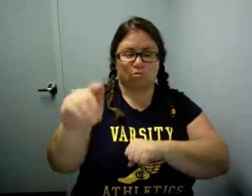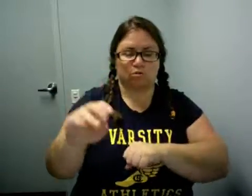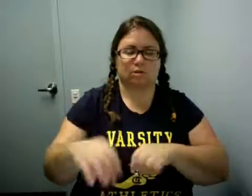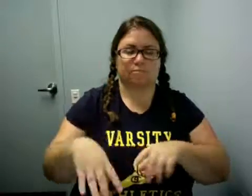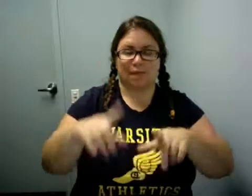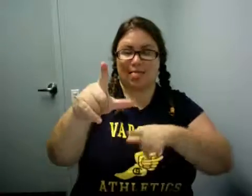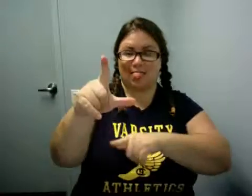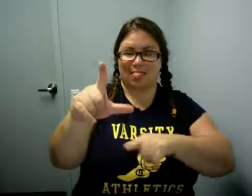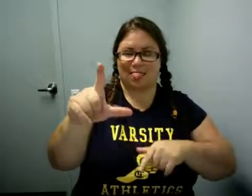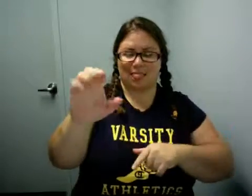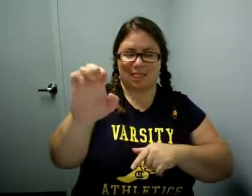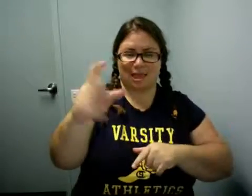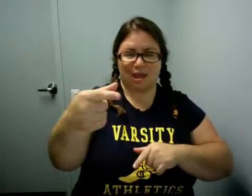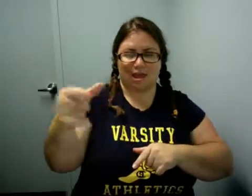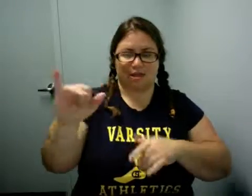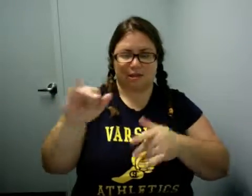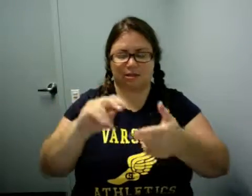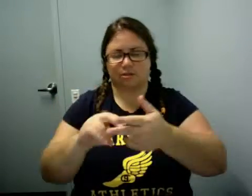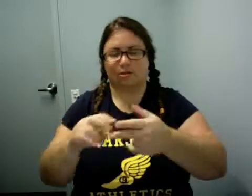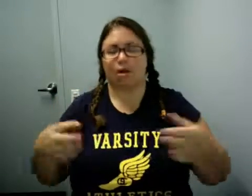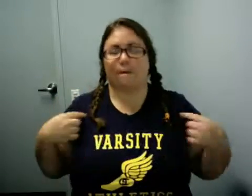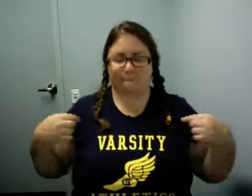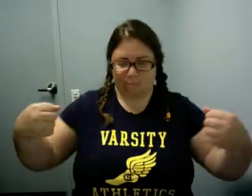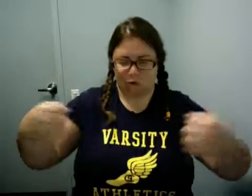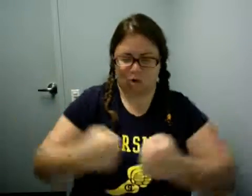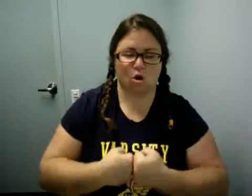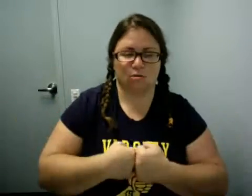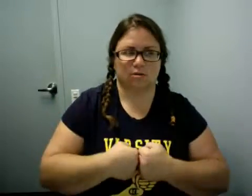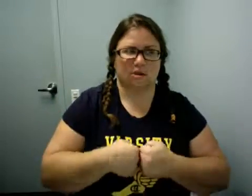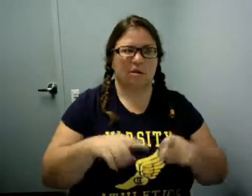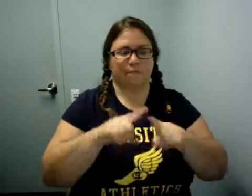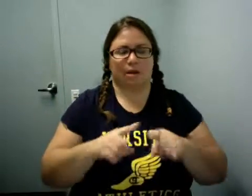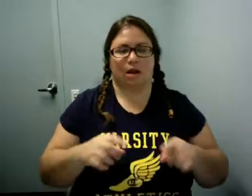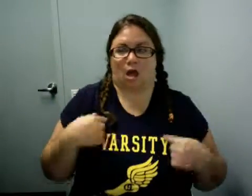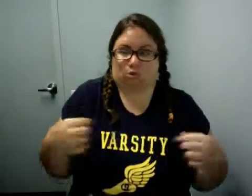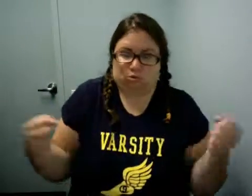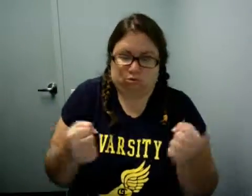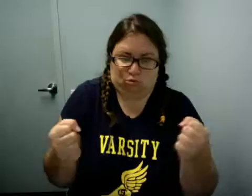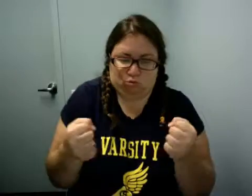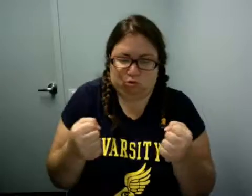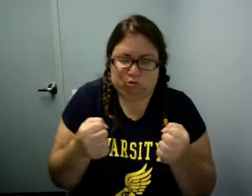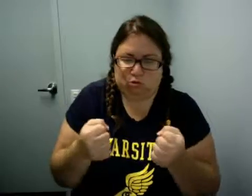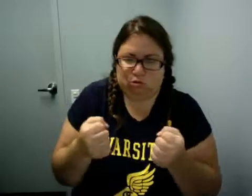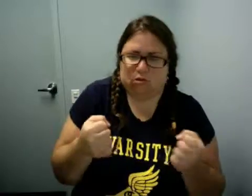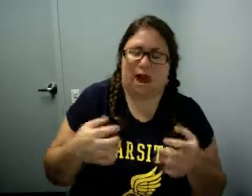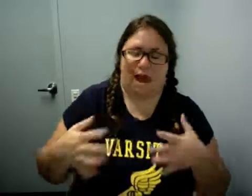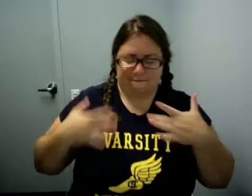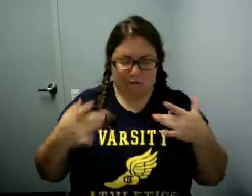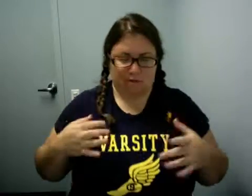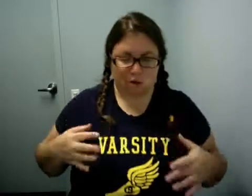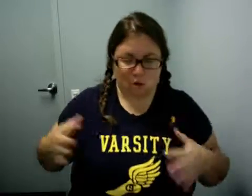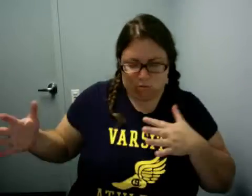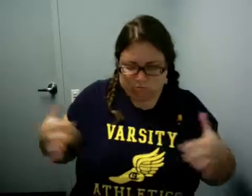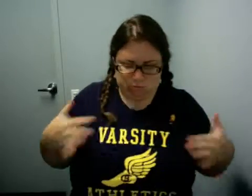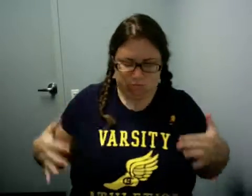But that's not the case in Canada. So my mom made me buy a winter jacket, so I wore that. But I was in leggings